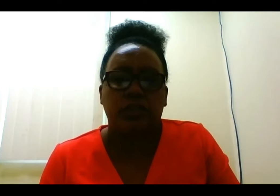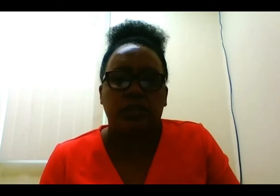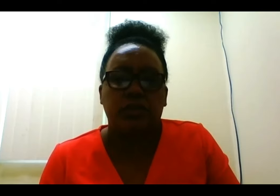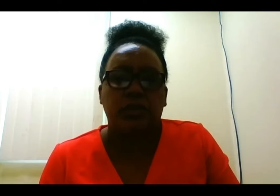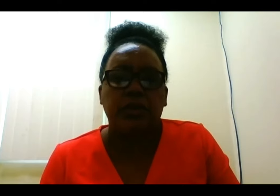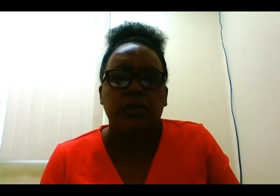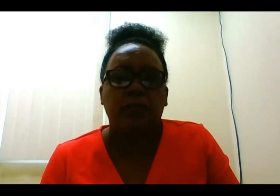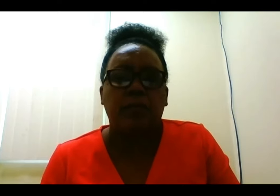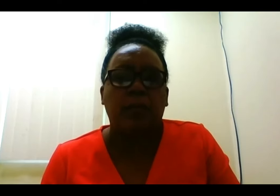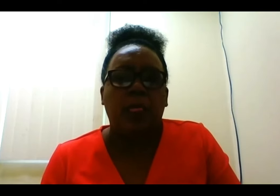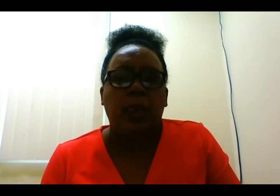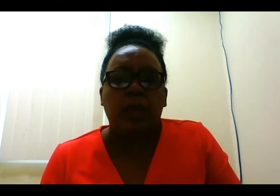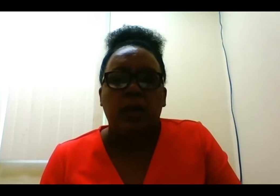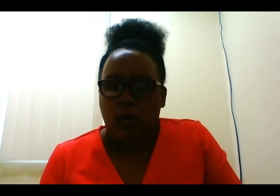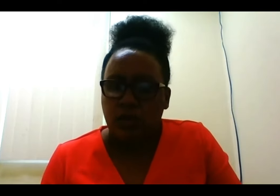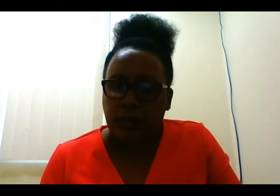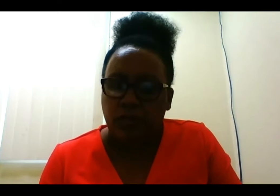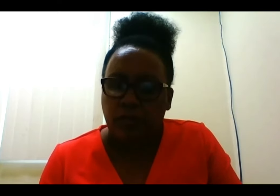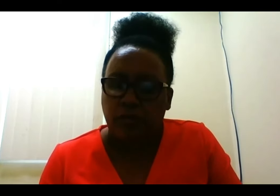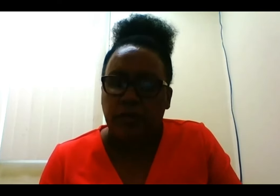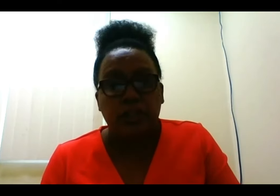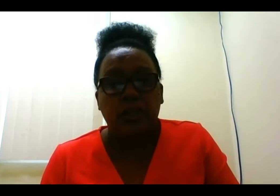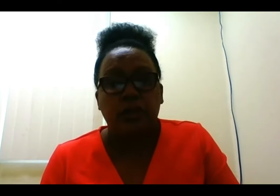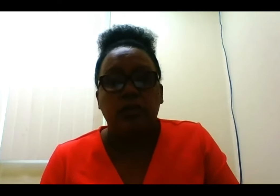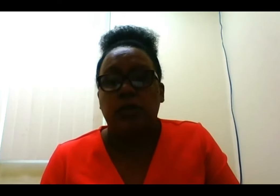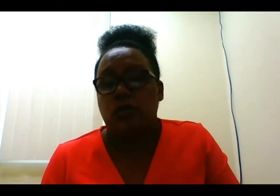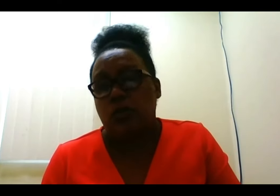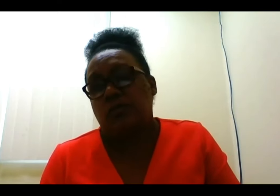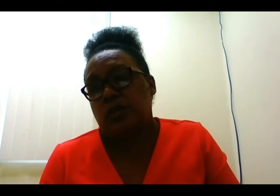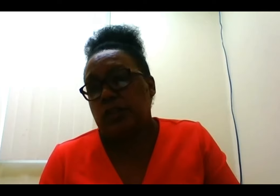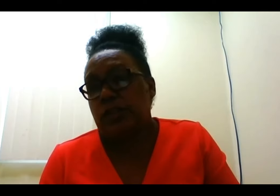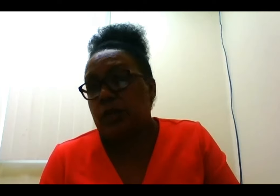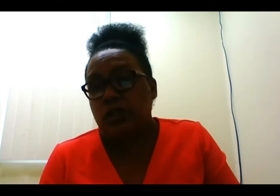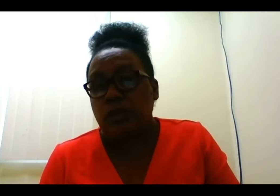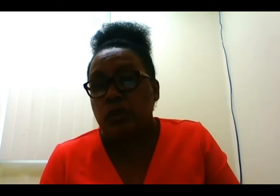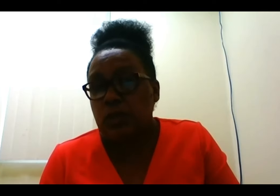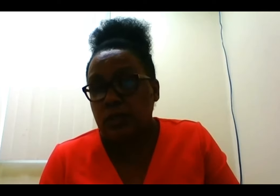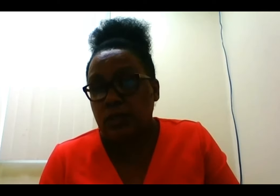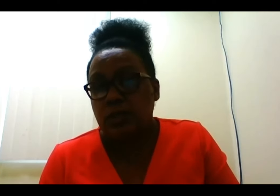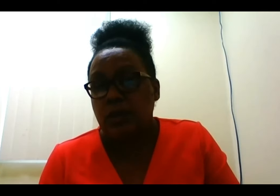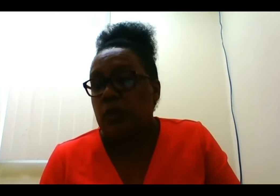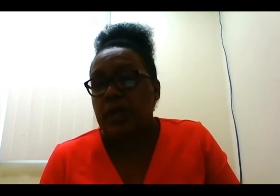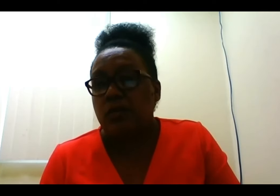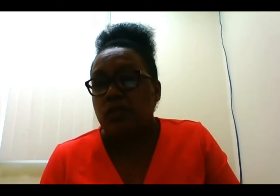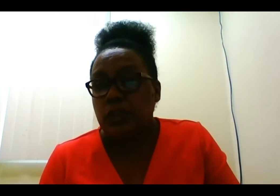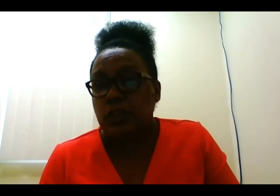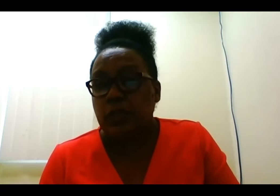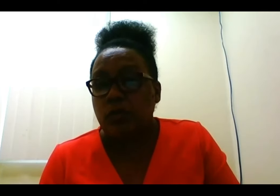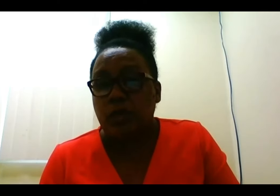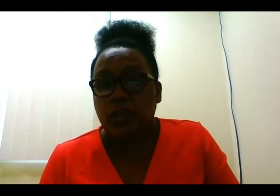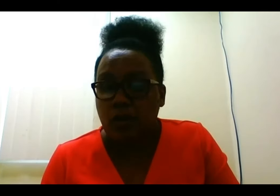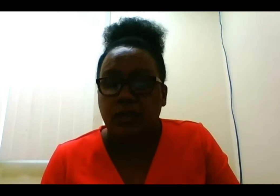to their teachers. Also within the Ministry of Education, we do have a special education unit. We have special